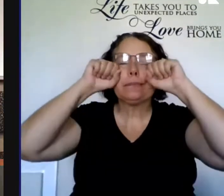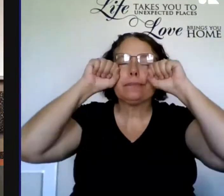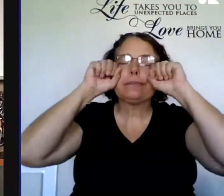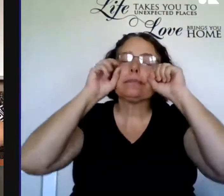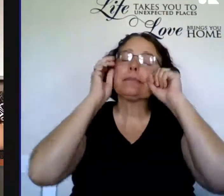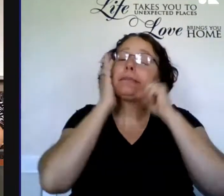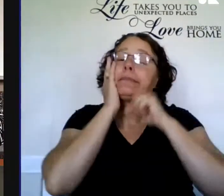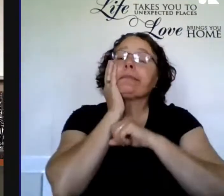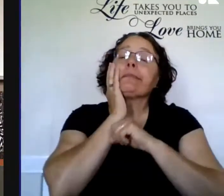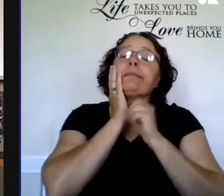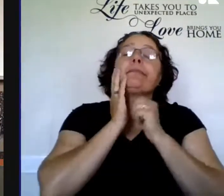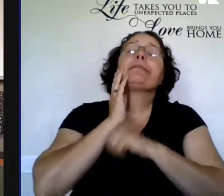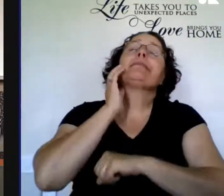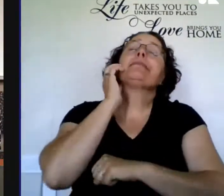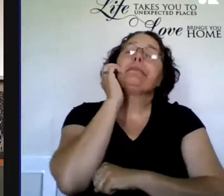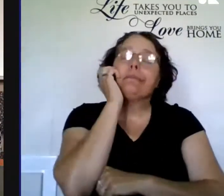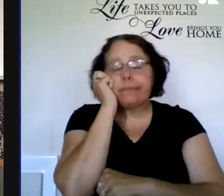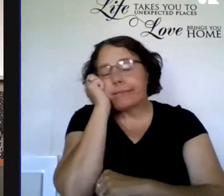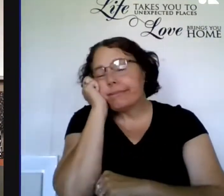oh,